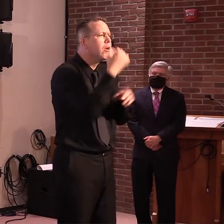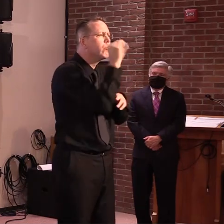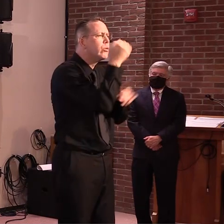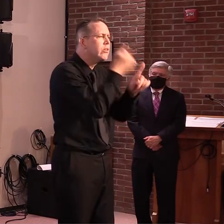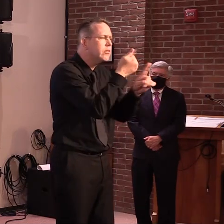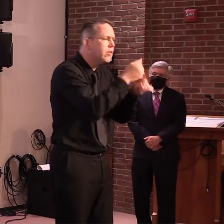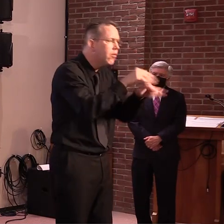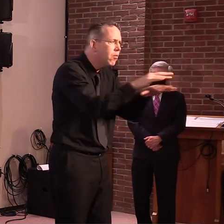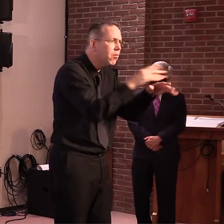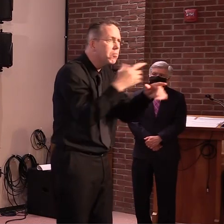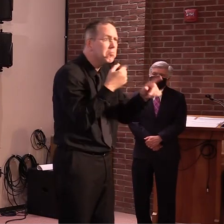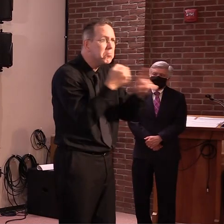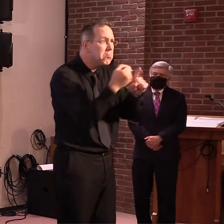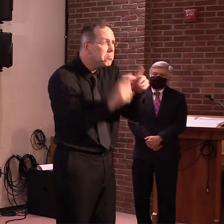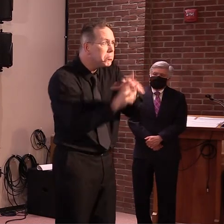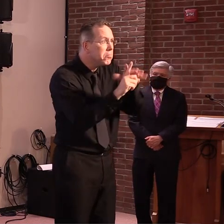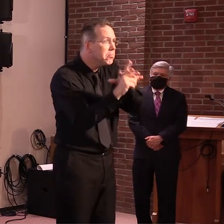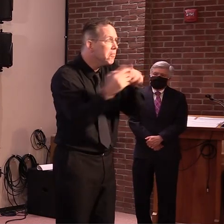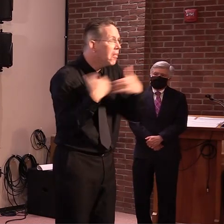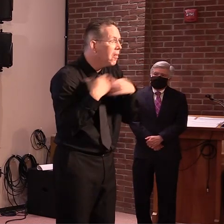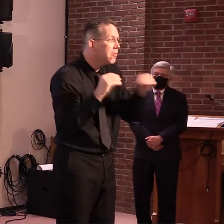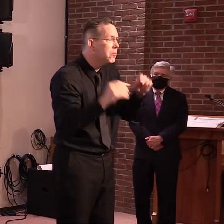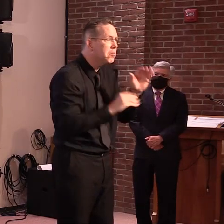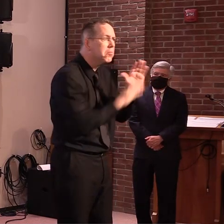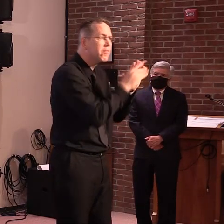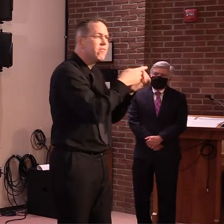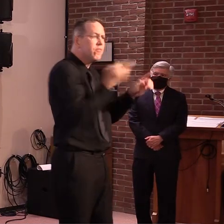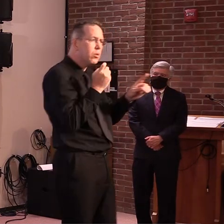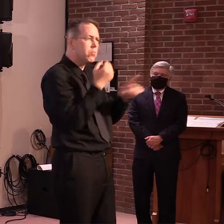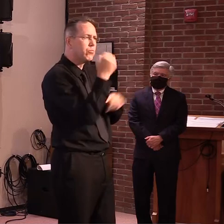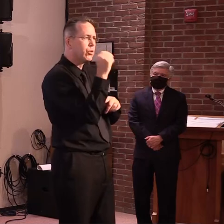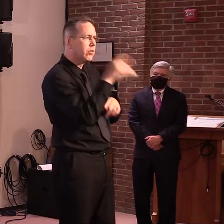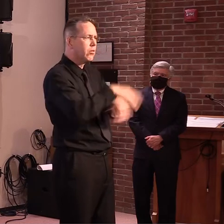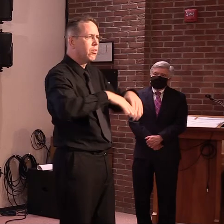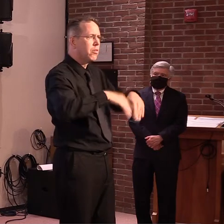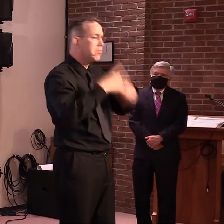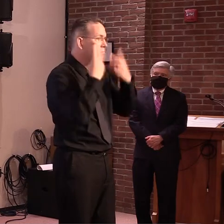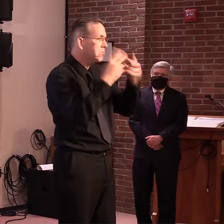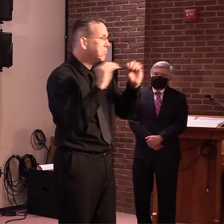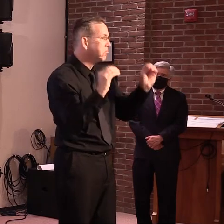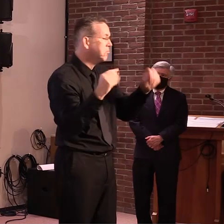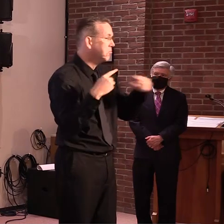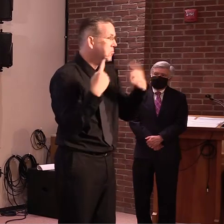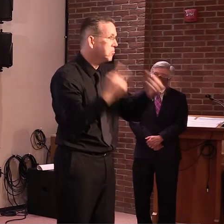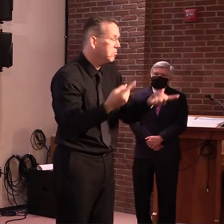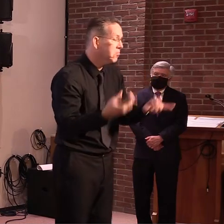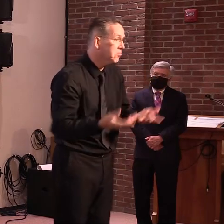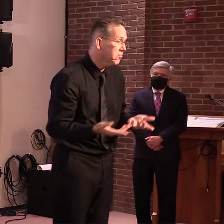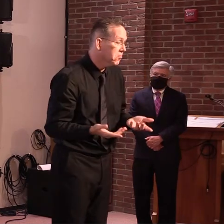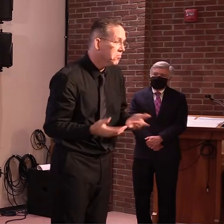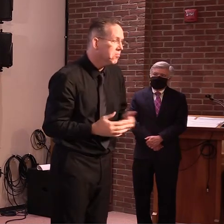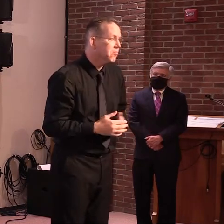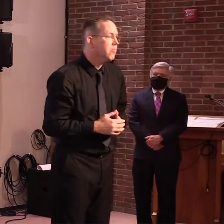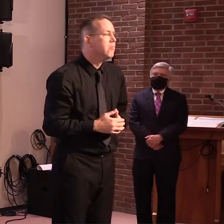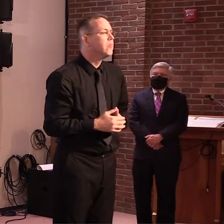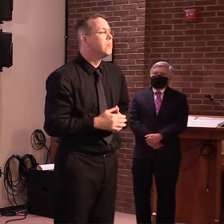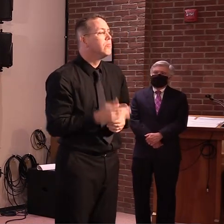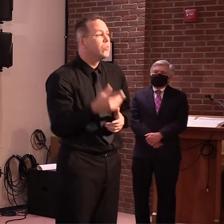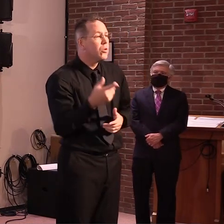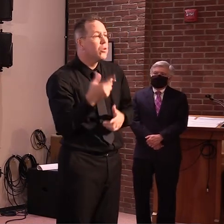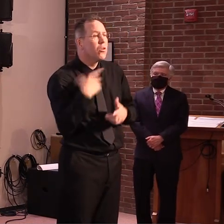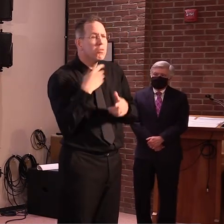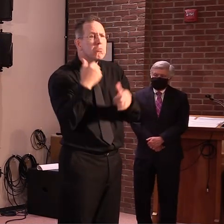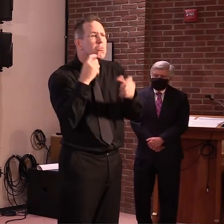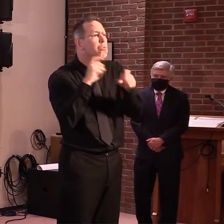so far they're not seeing that, which has been a little bit mystifying since most public health officials